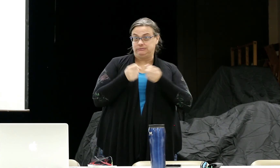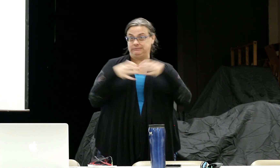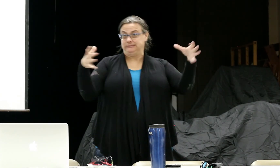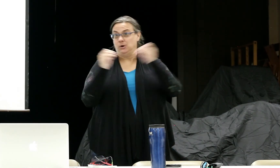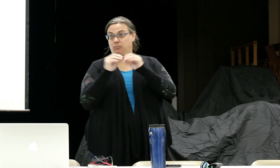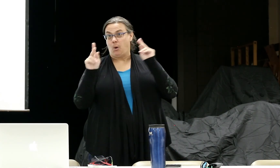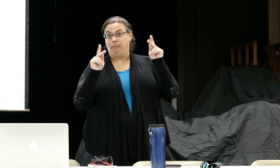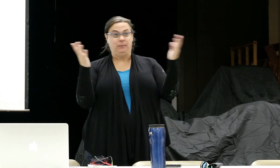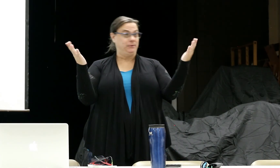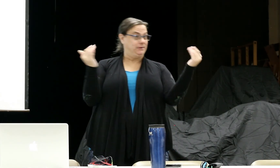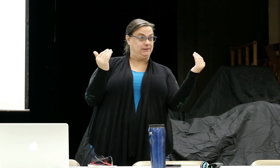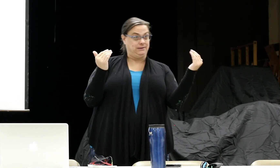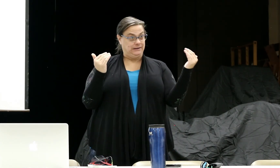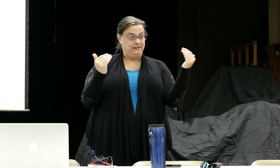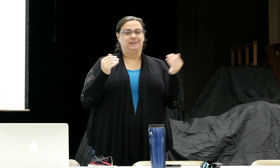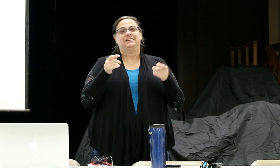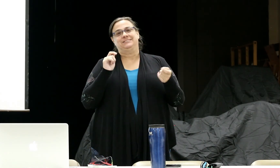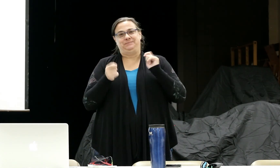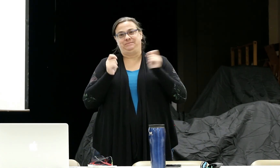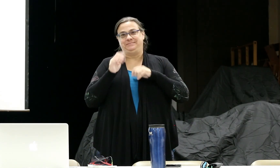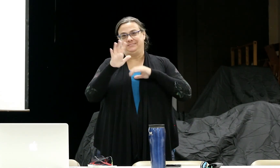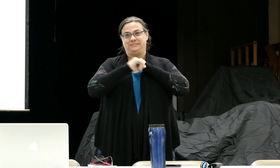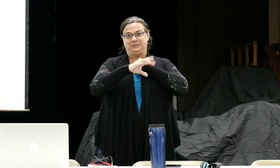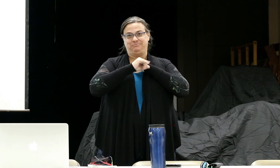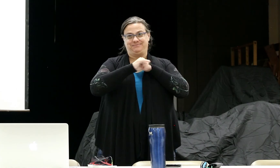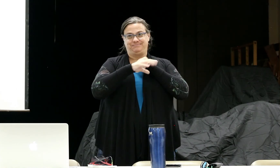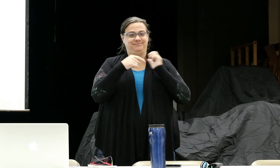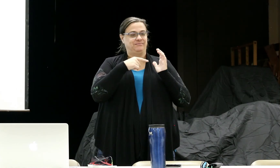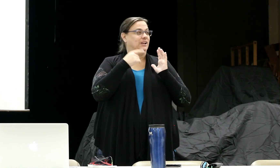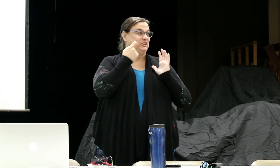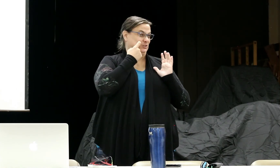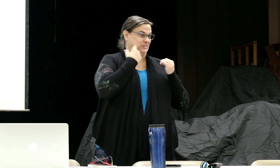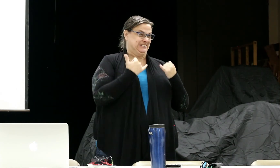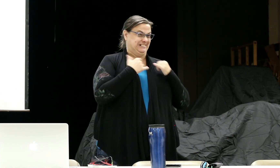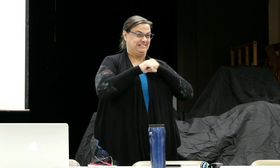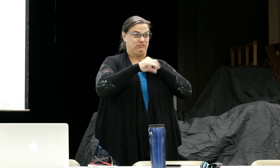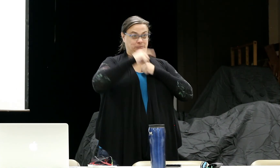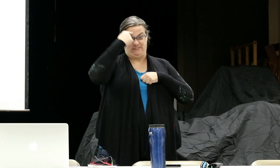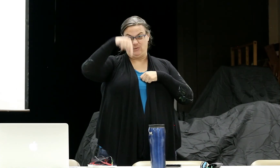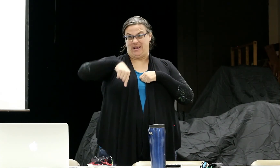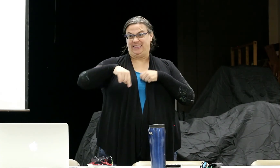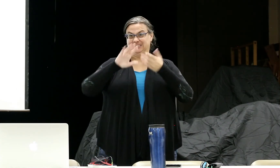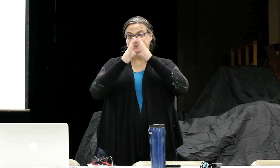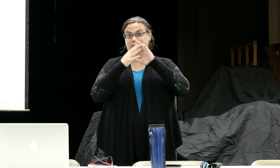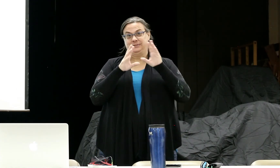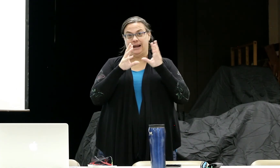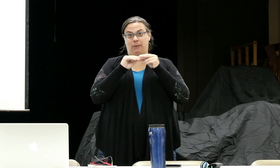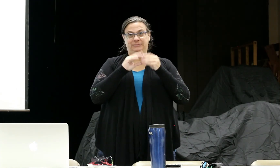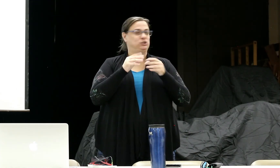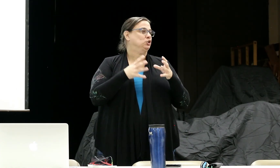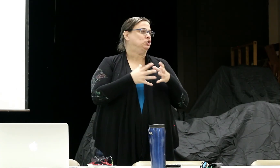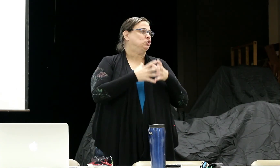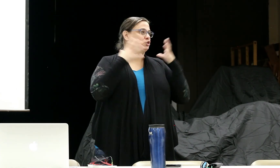groups to try to do education for helping people to understand about the overwhelming